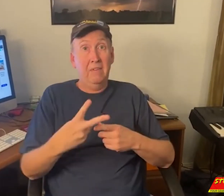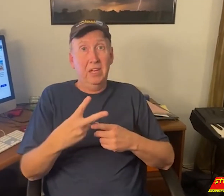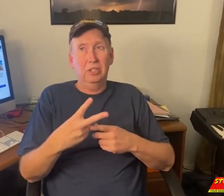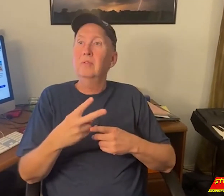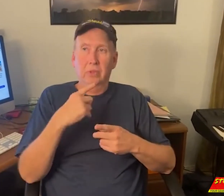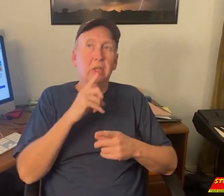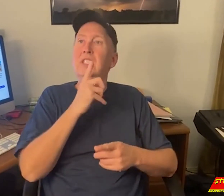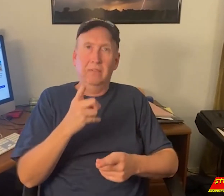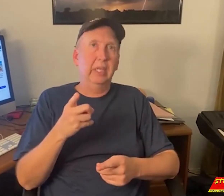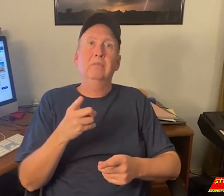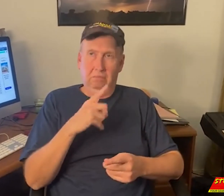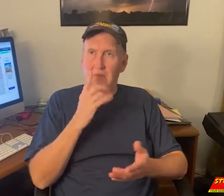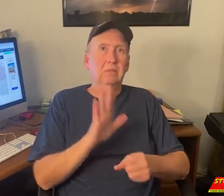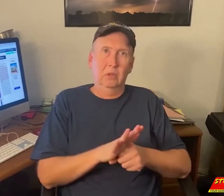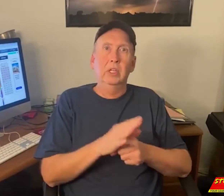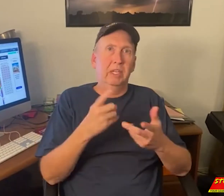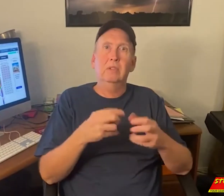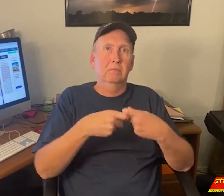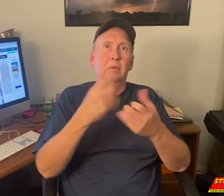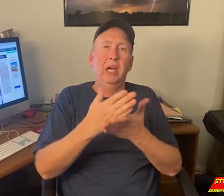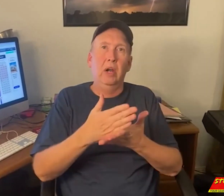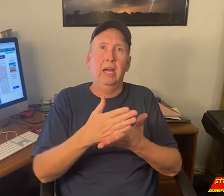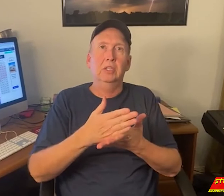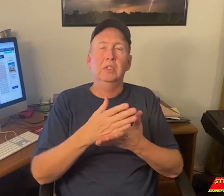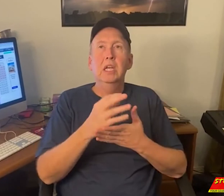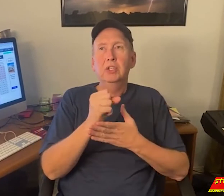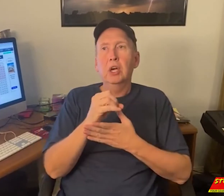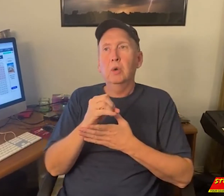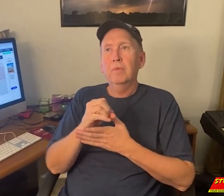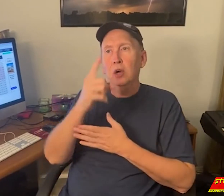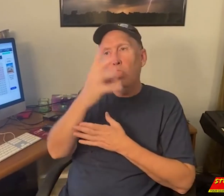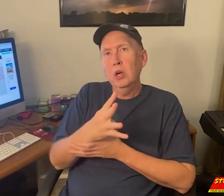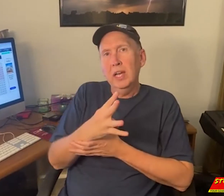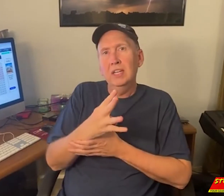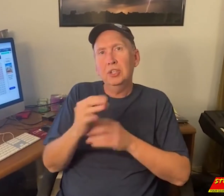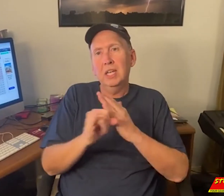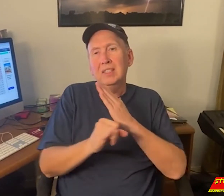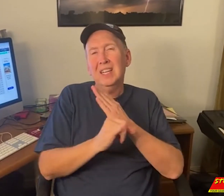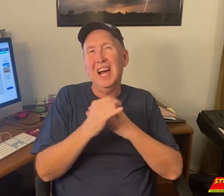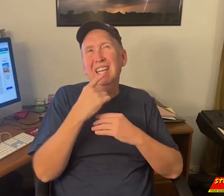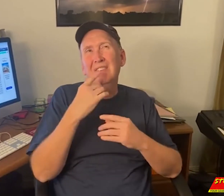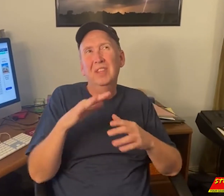inch, there's definitely going to be some power outages. So a quarter inch is kind of